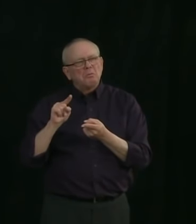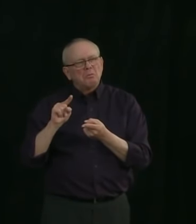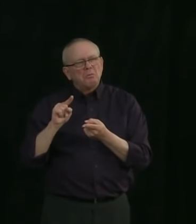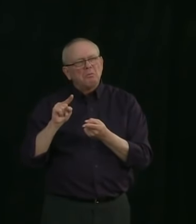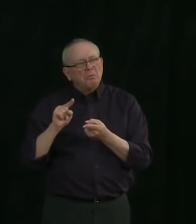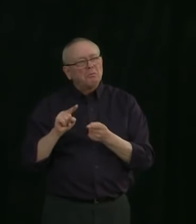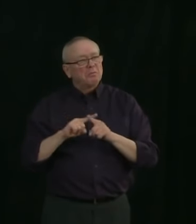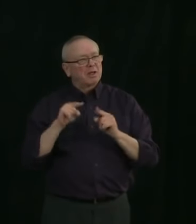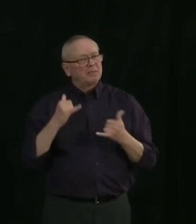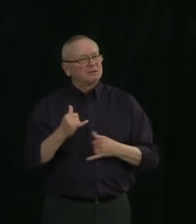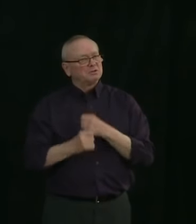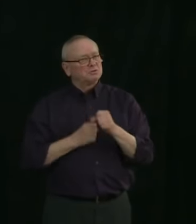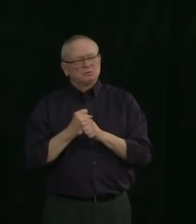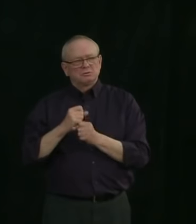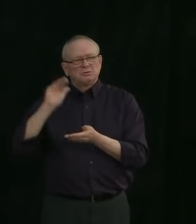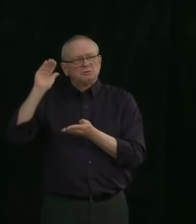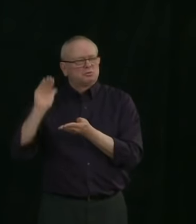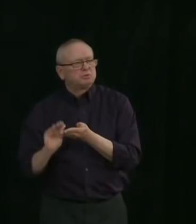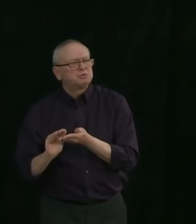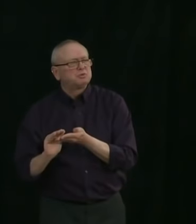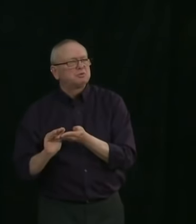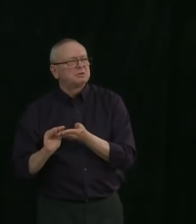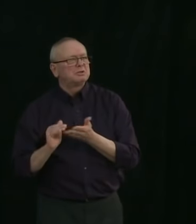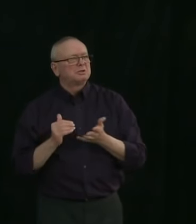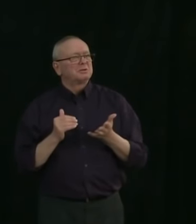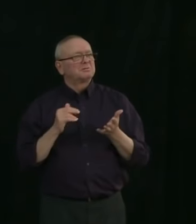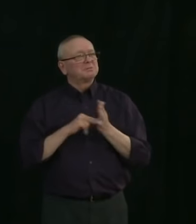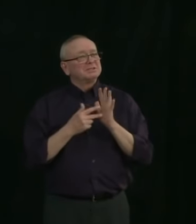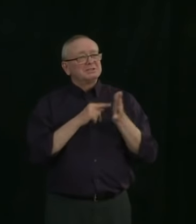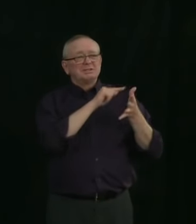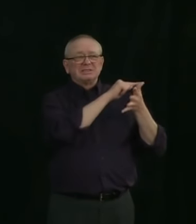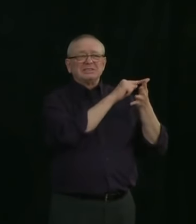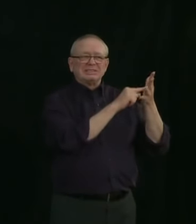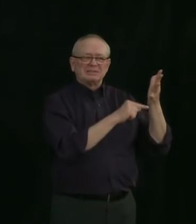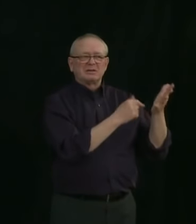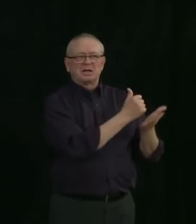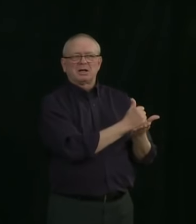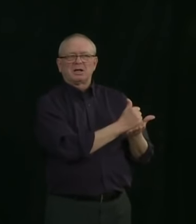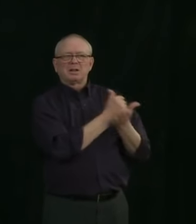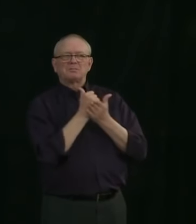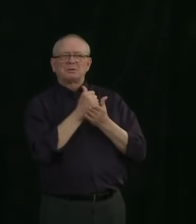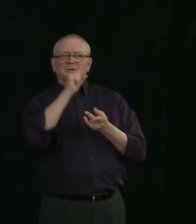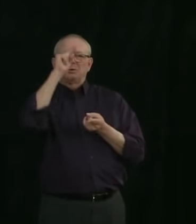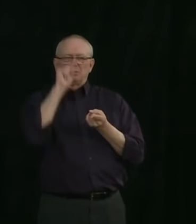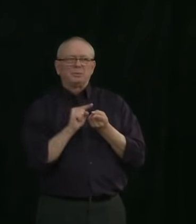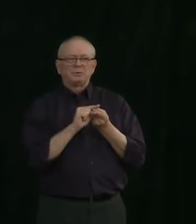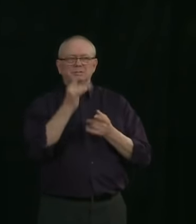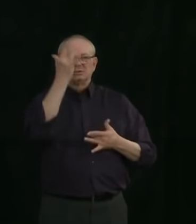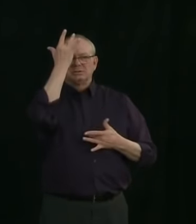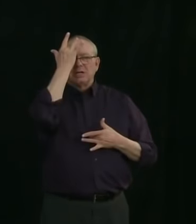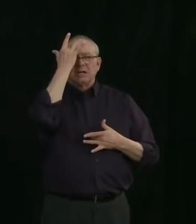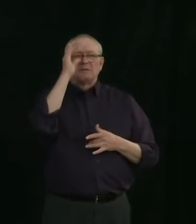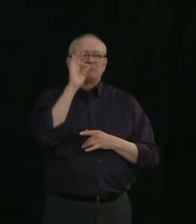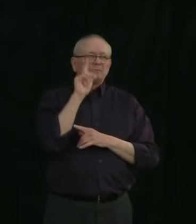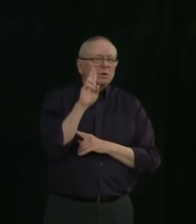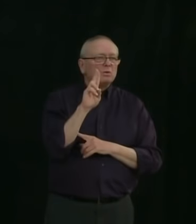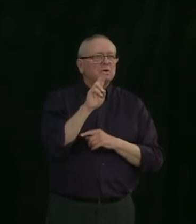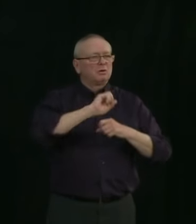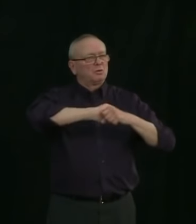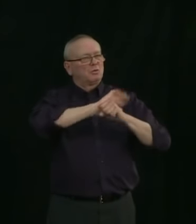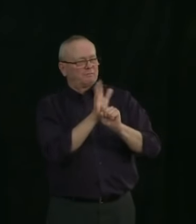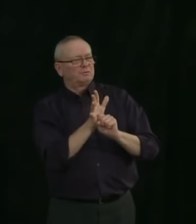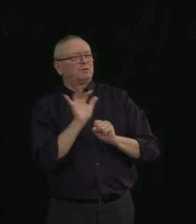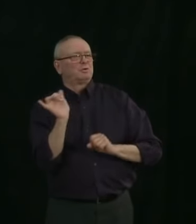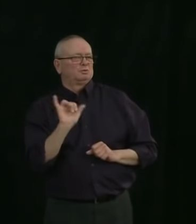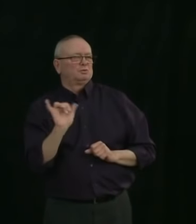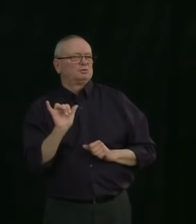is a promising sign that our measures are working, but we cannot lose sight of our goal. This weekend and the weeks ahead will be a